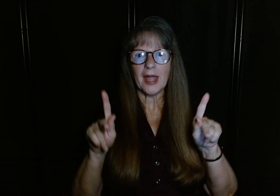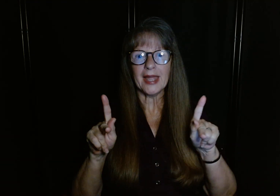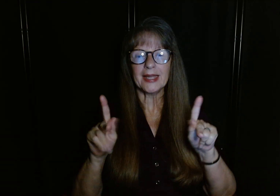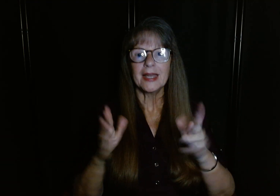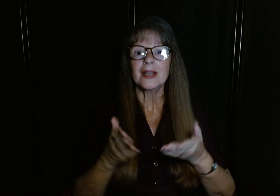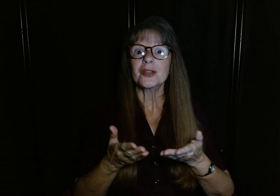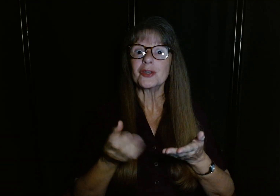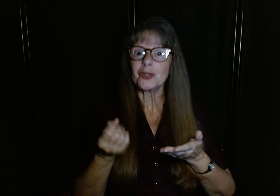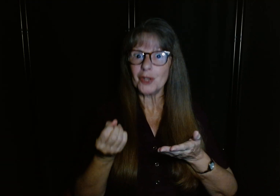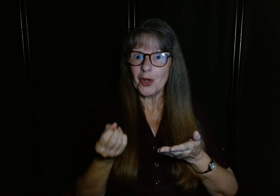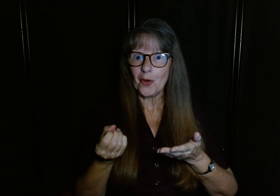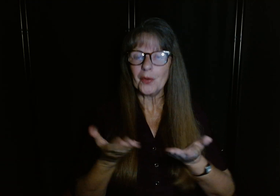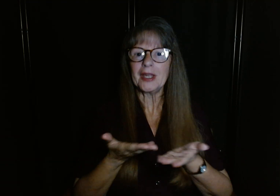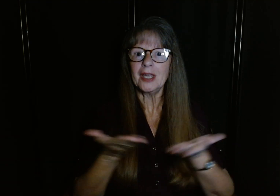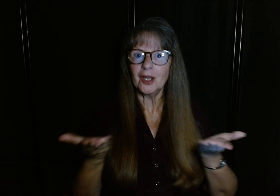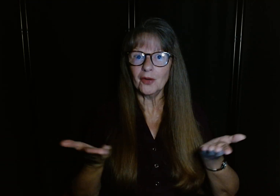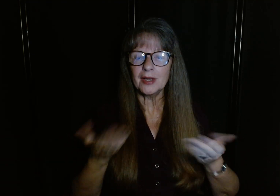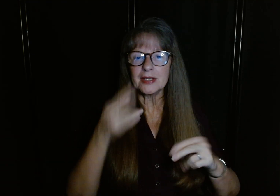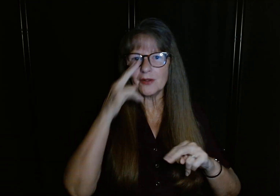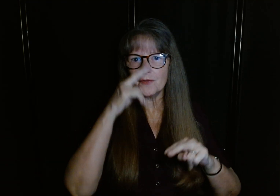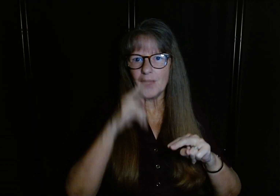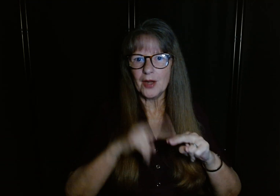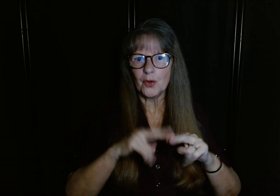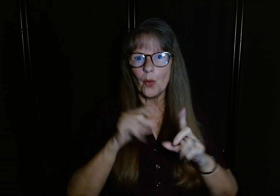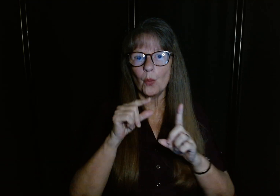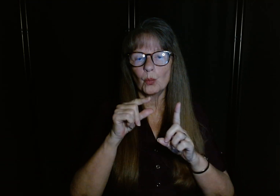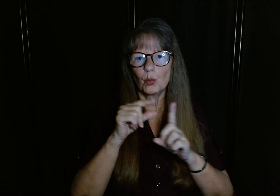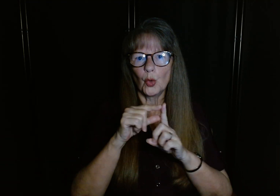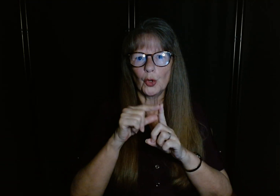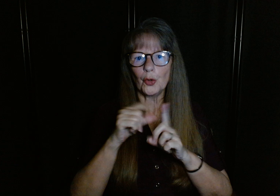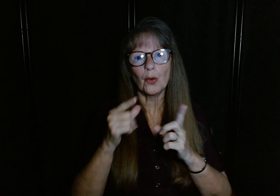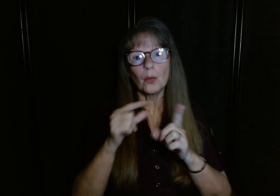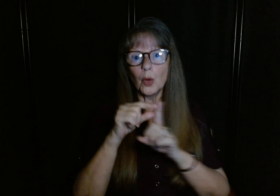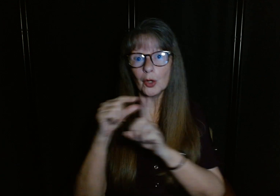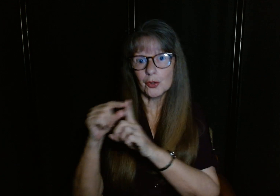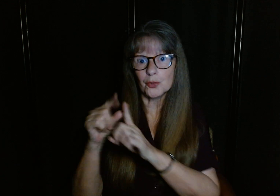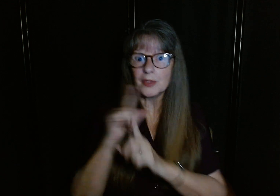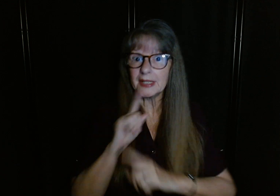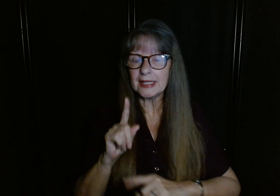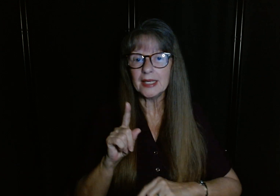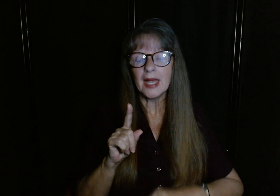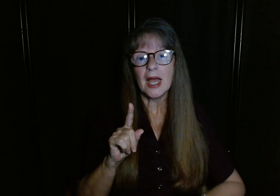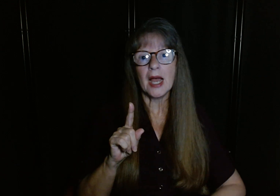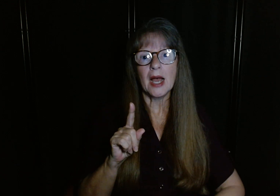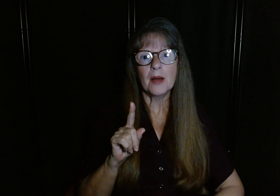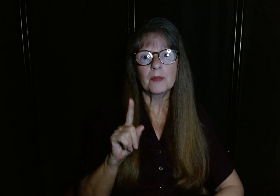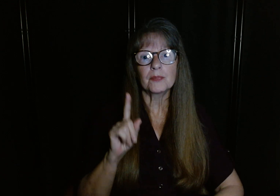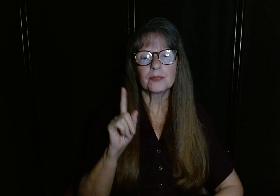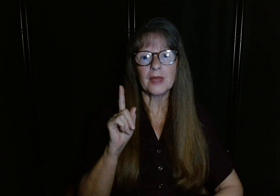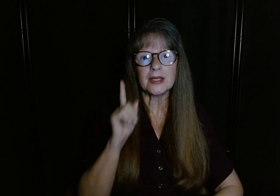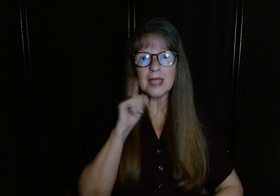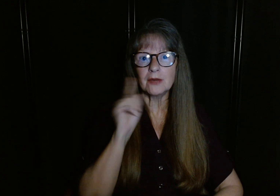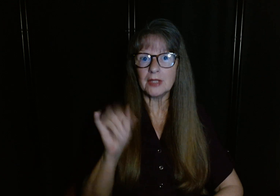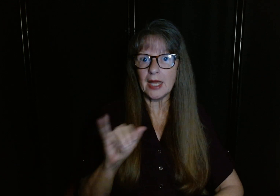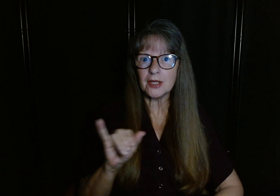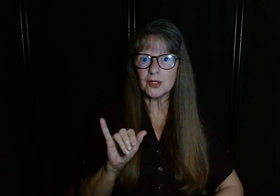Okay, so here is a fun word or words, really. They sound alike, so they